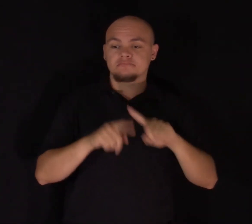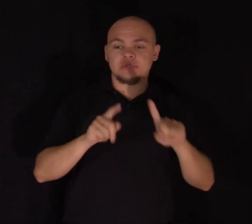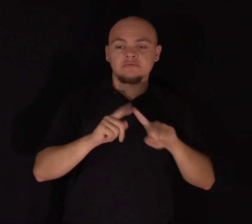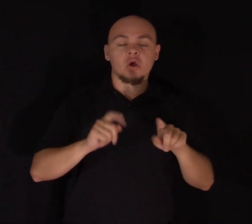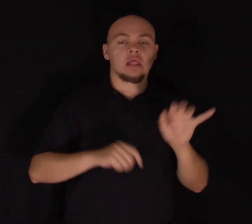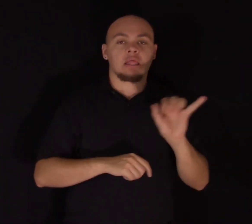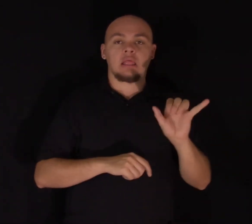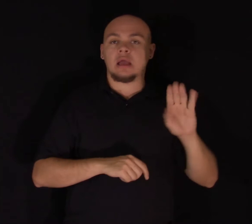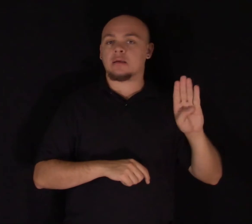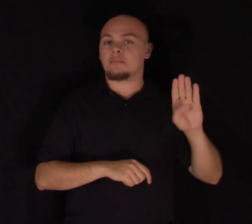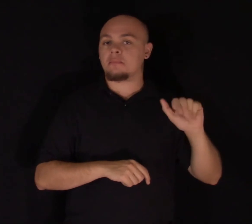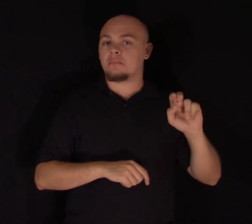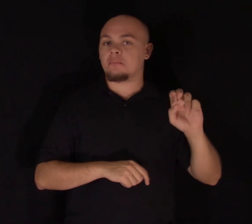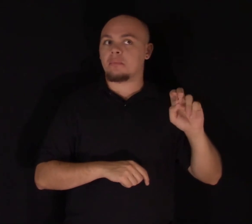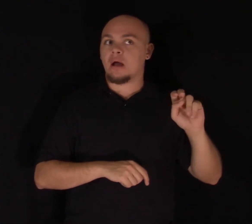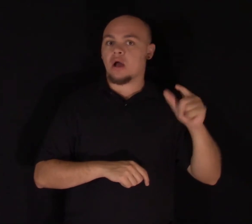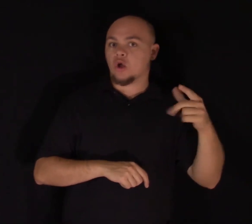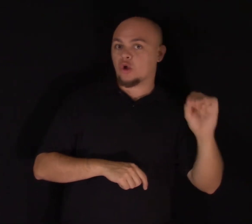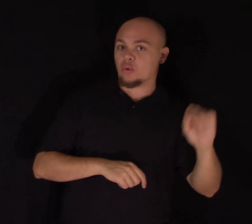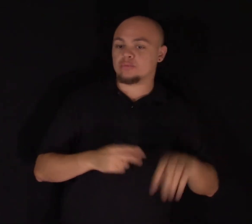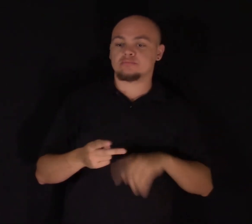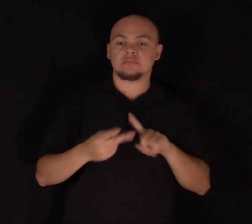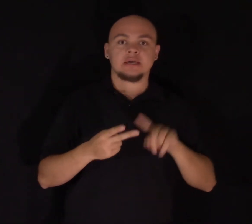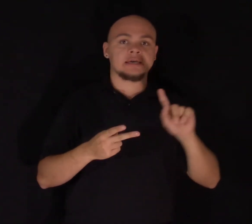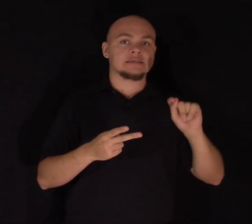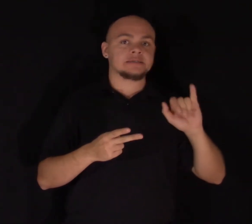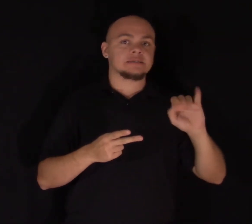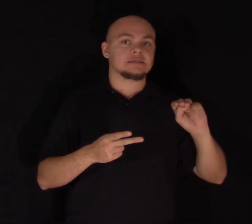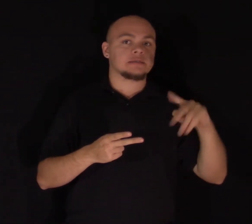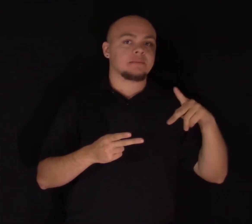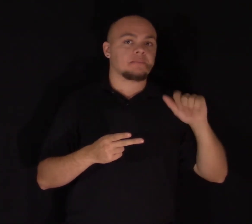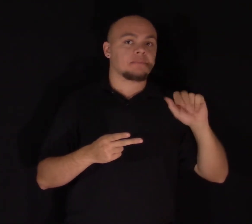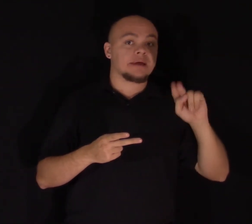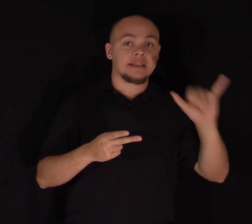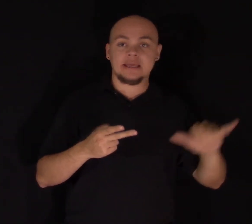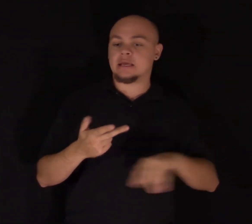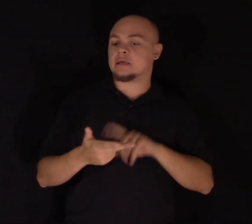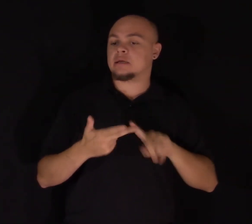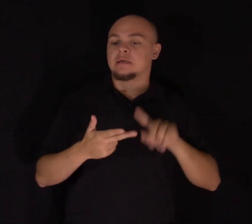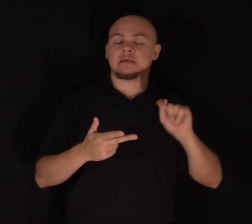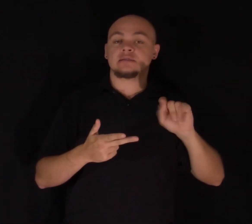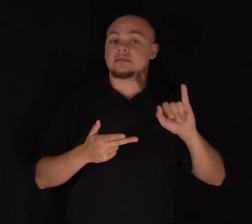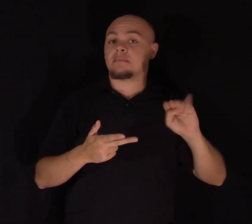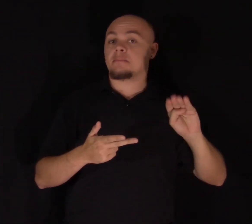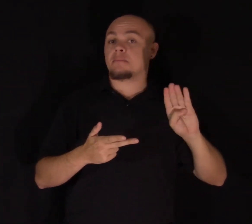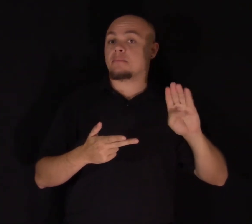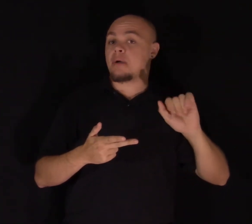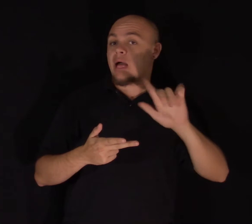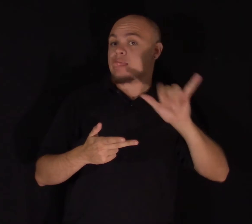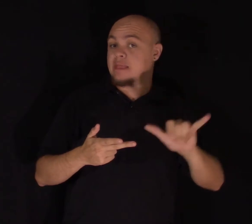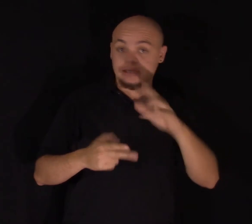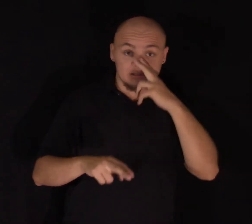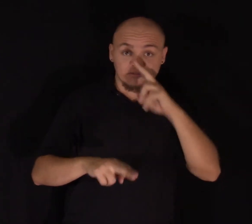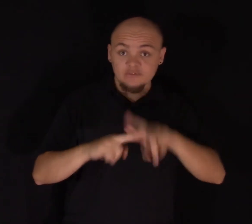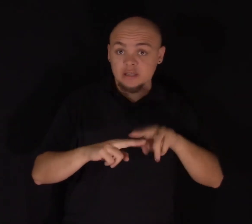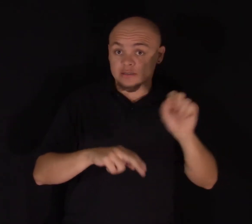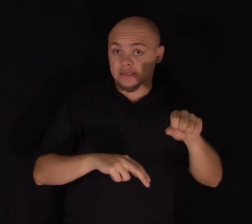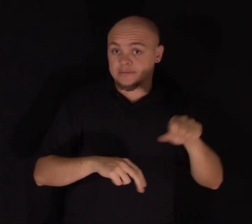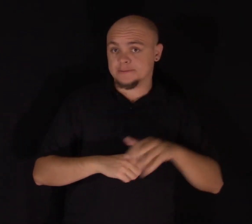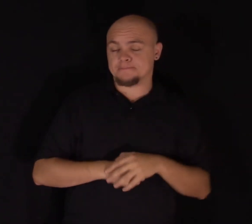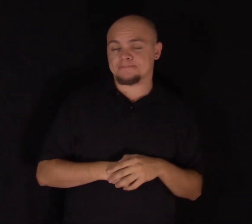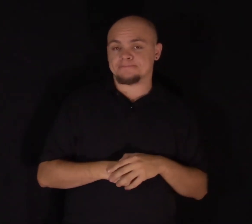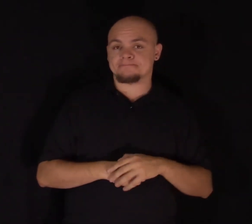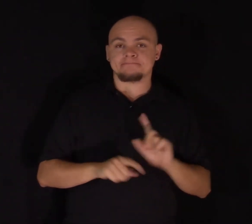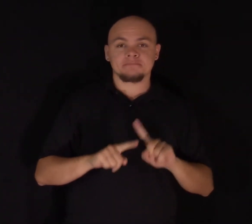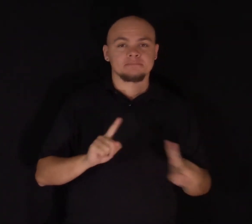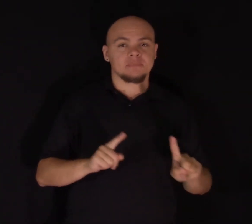the bongos, timpani, and timbales and cowbell. So it was fun, but